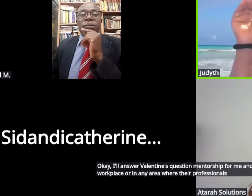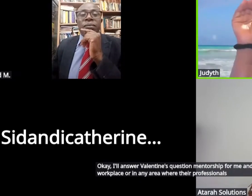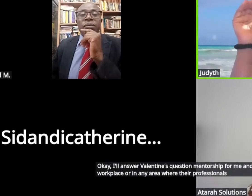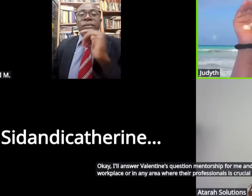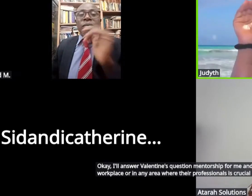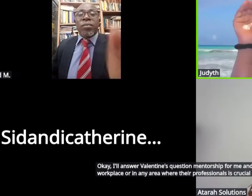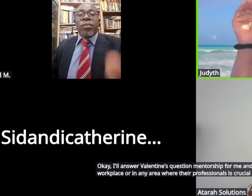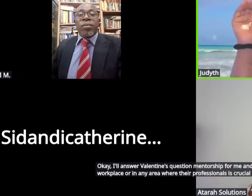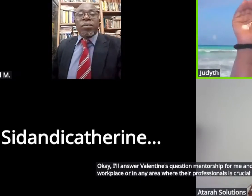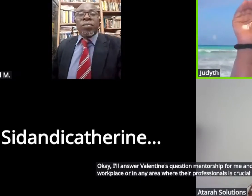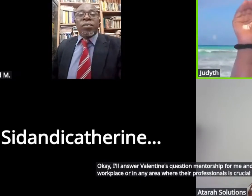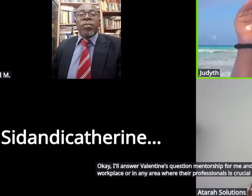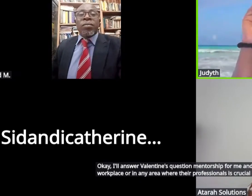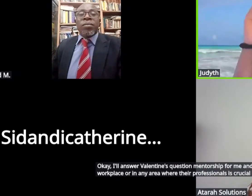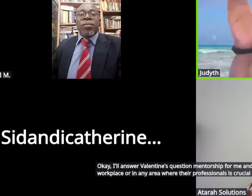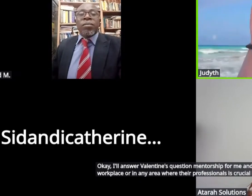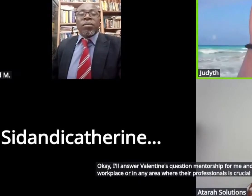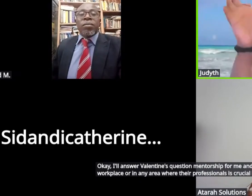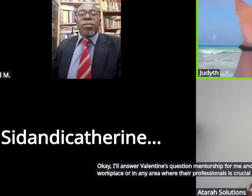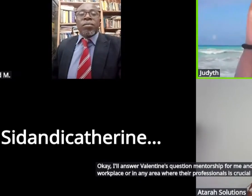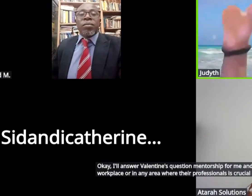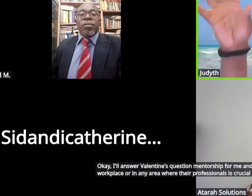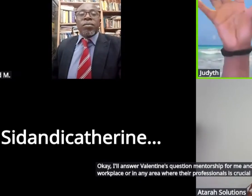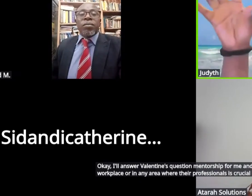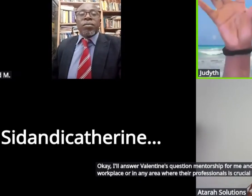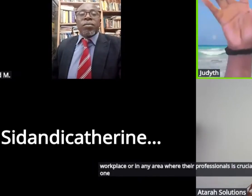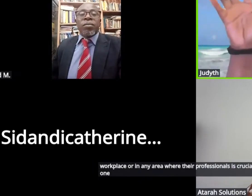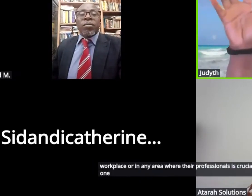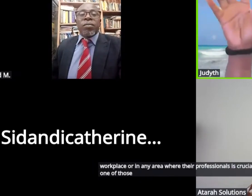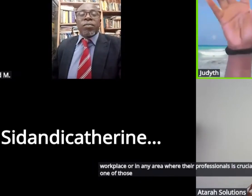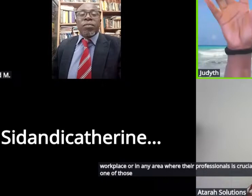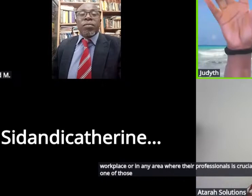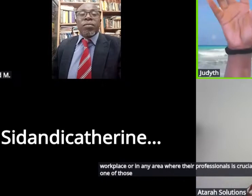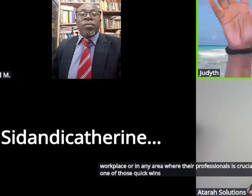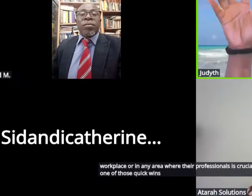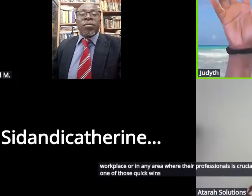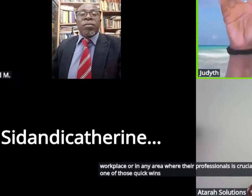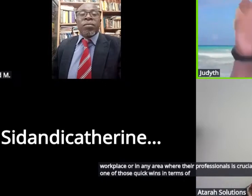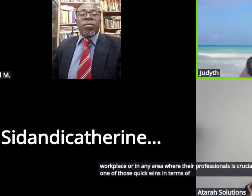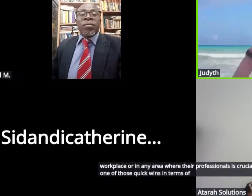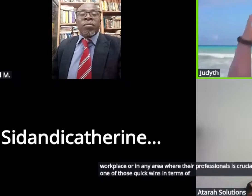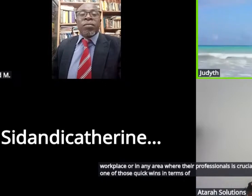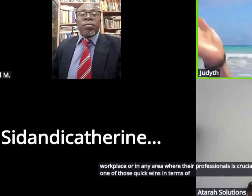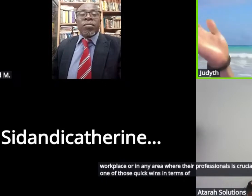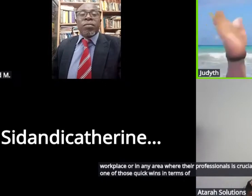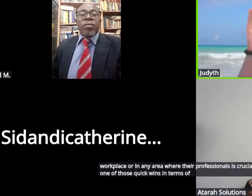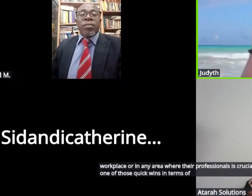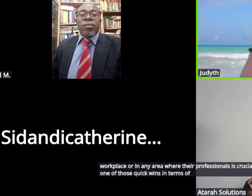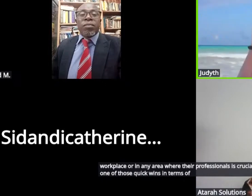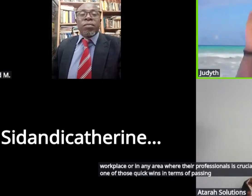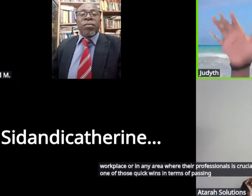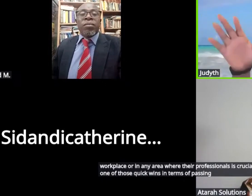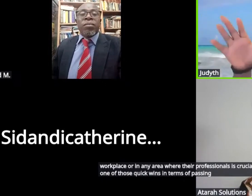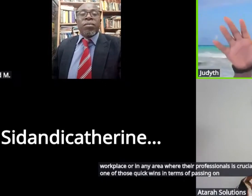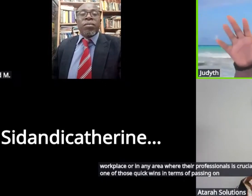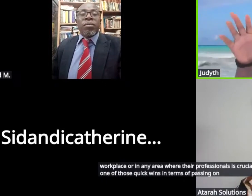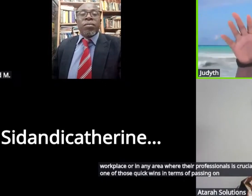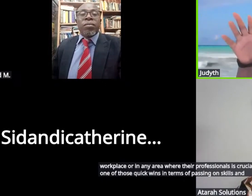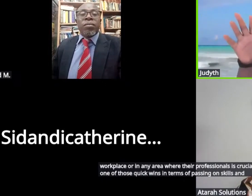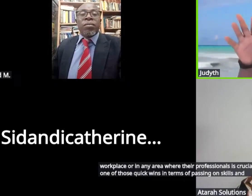because it's one of those quick wins in terms of passing on skills and